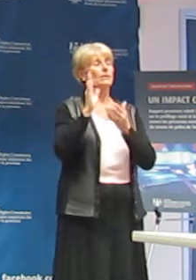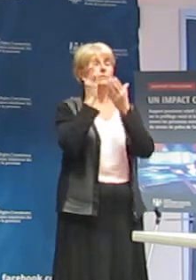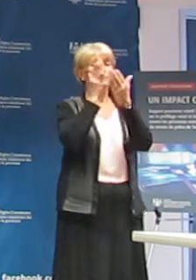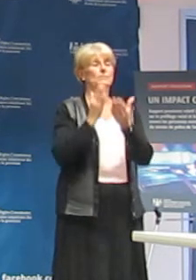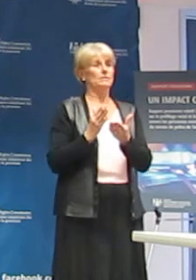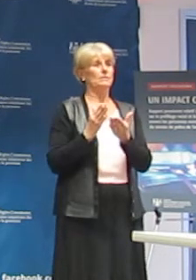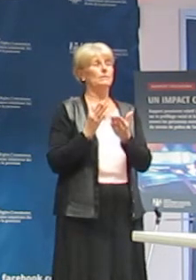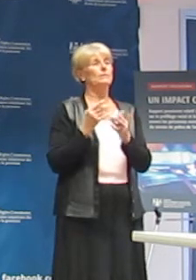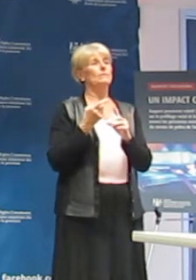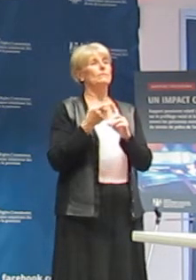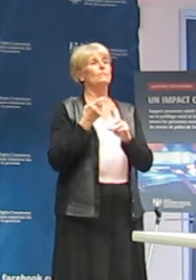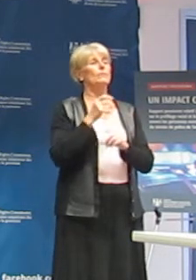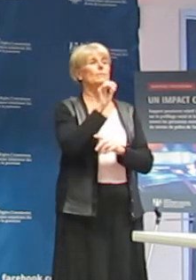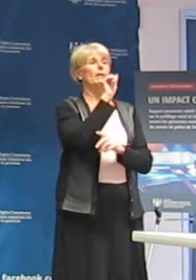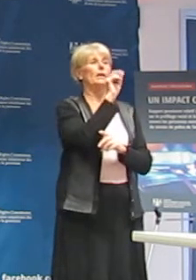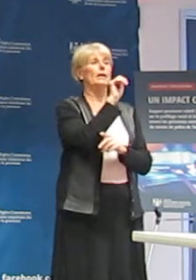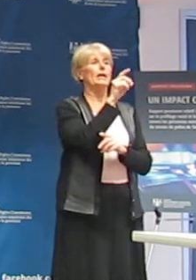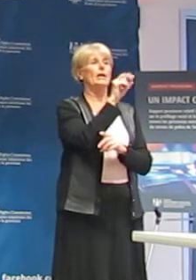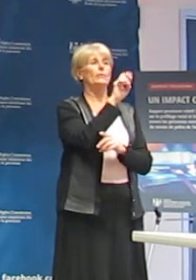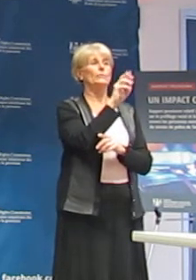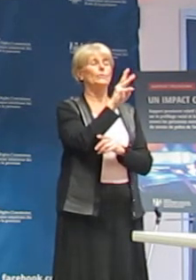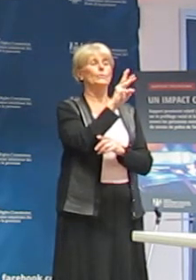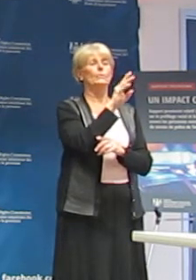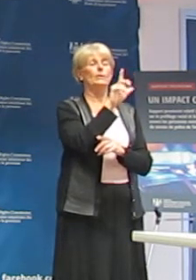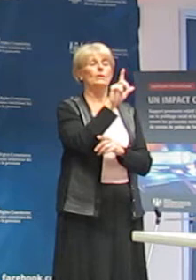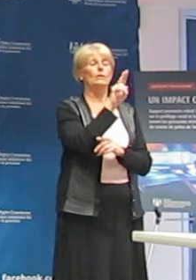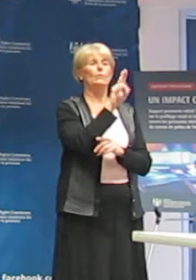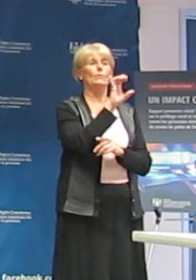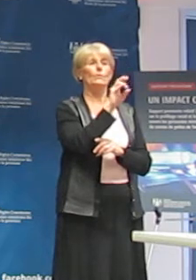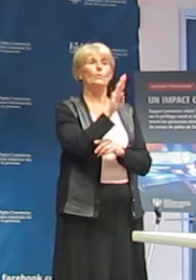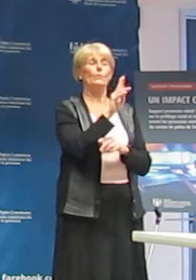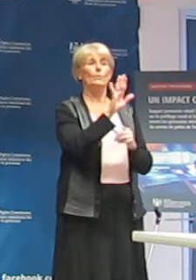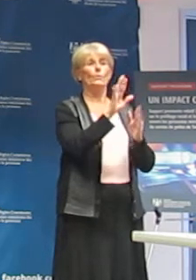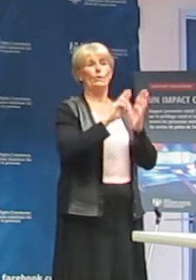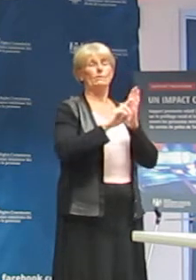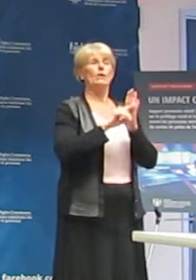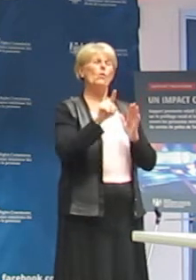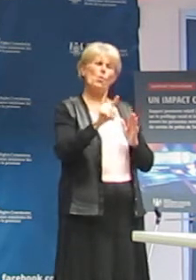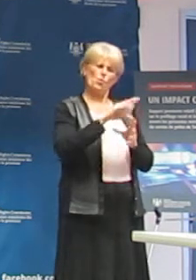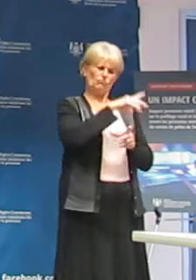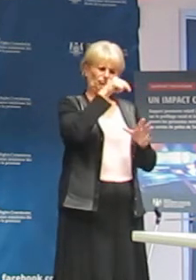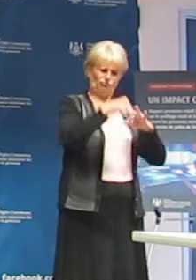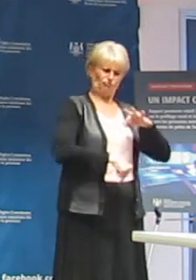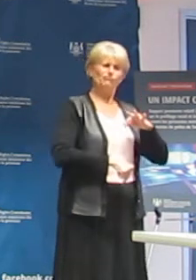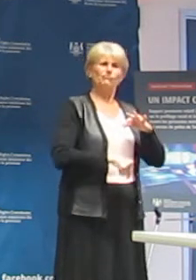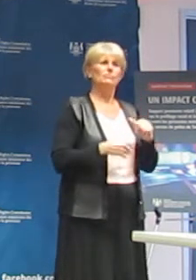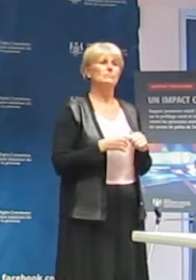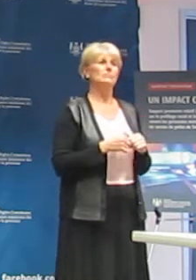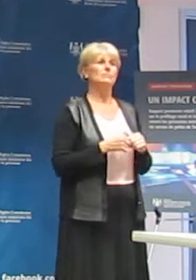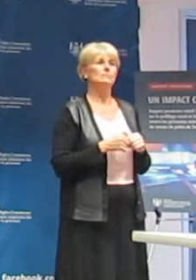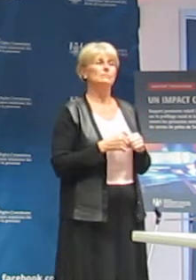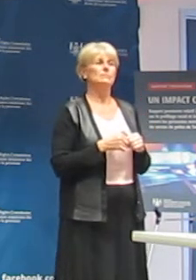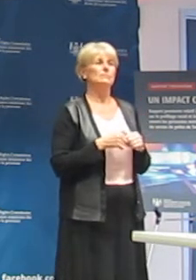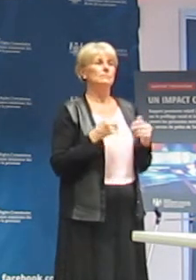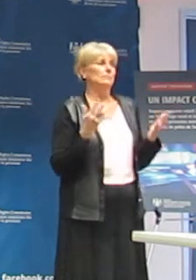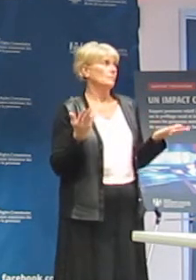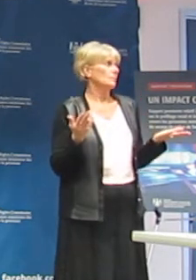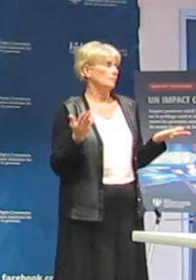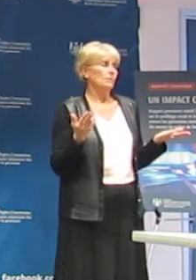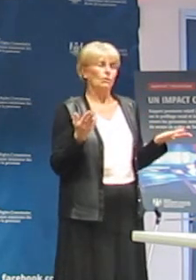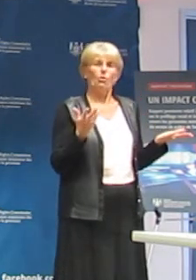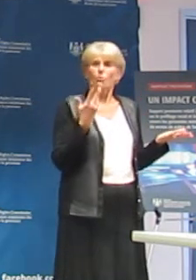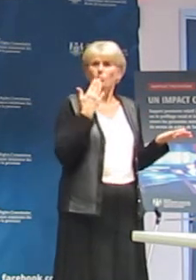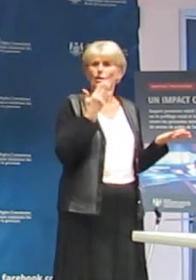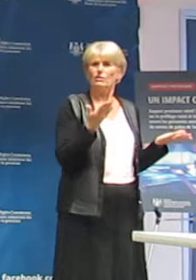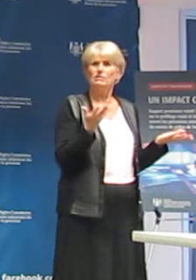recommendation from the Andrew Luku inquest is the most comprehensive of them all. And so it would be